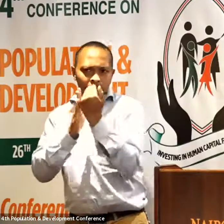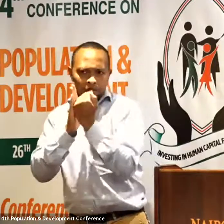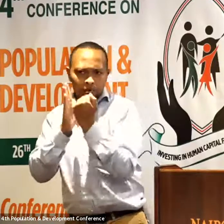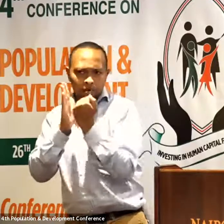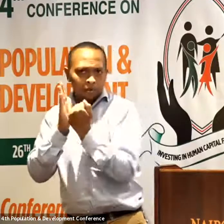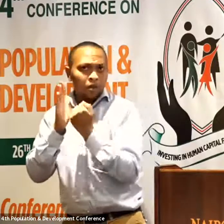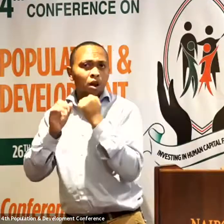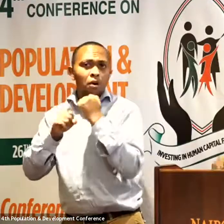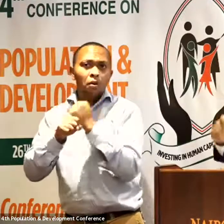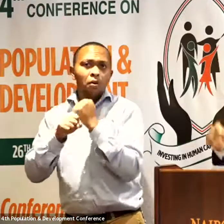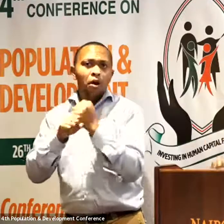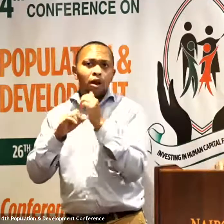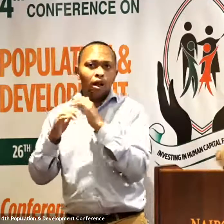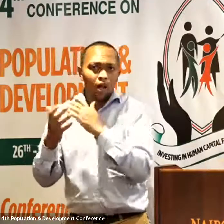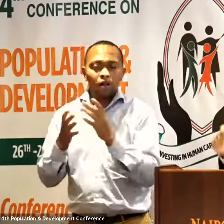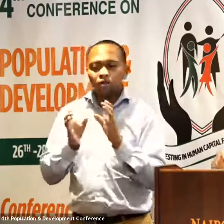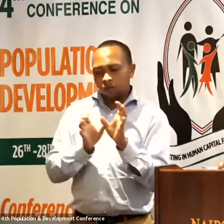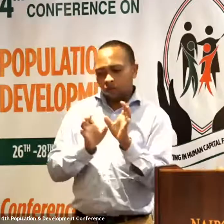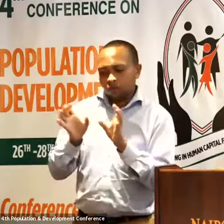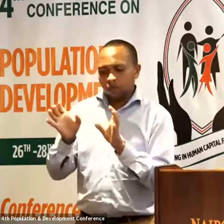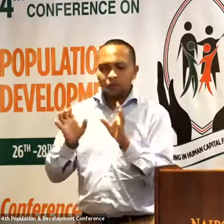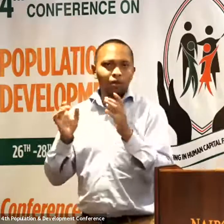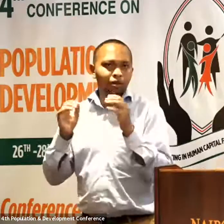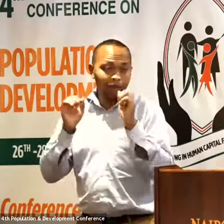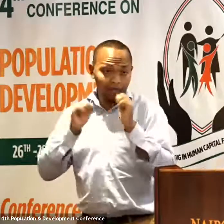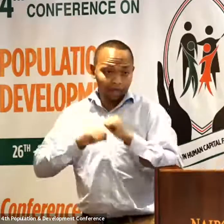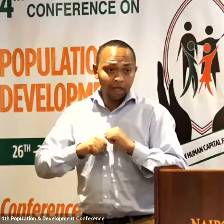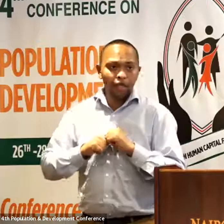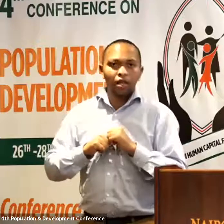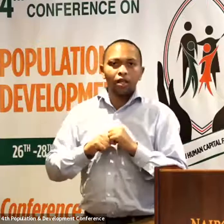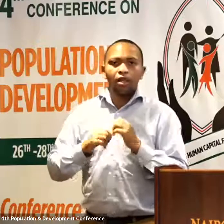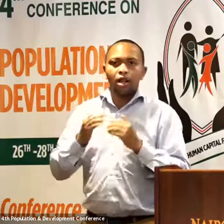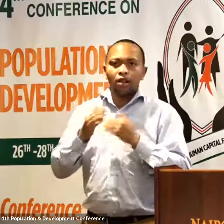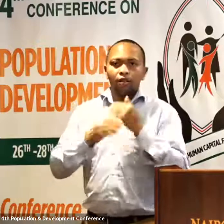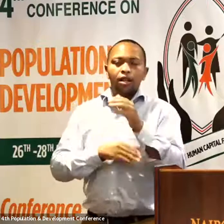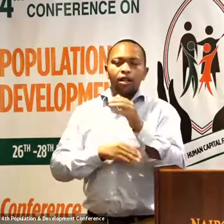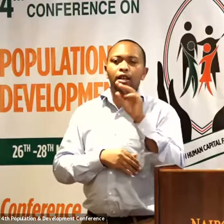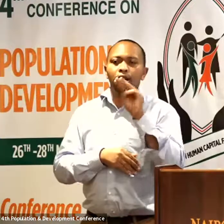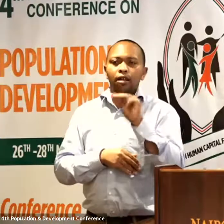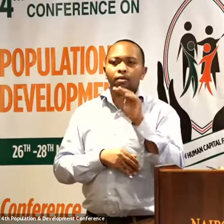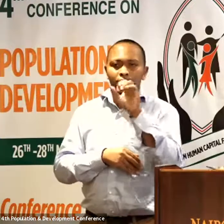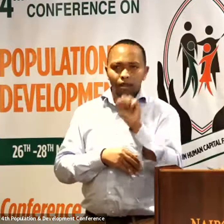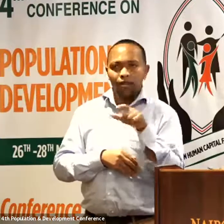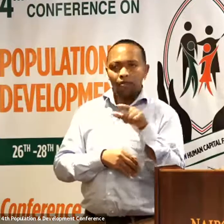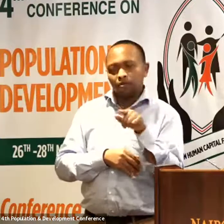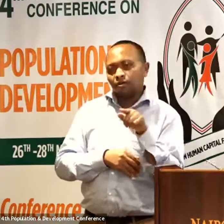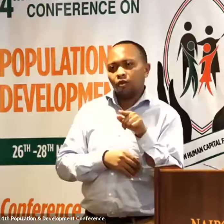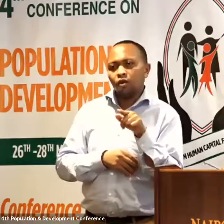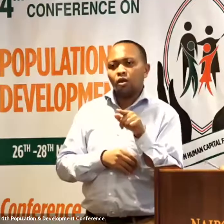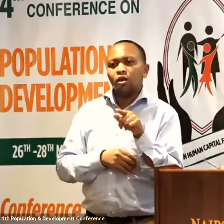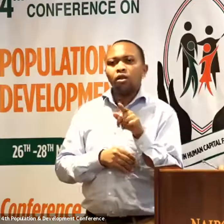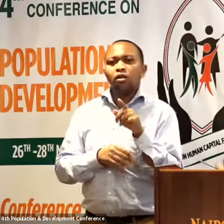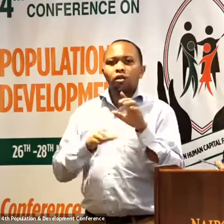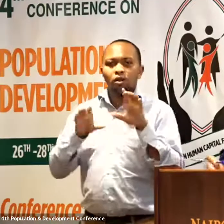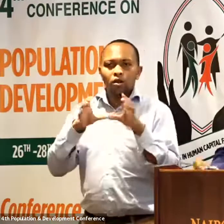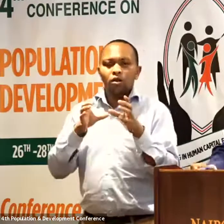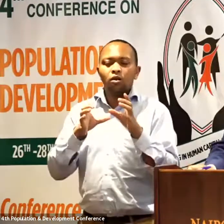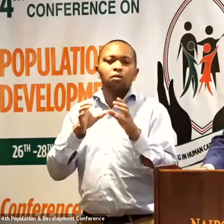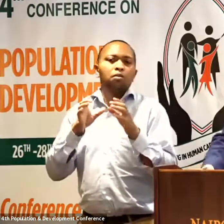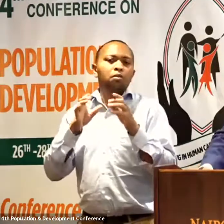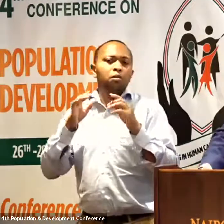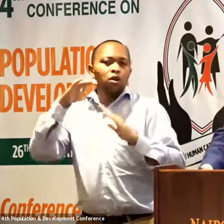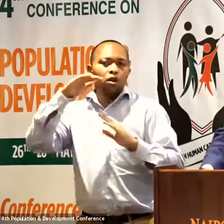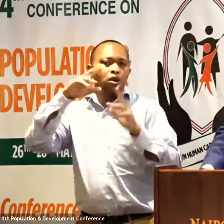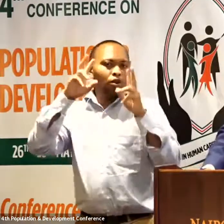on how we will be going to have the groups. But directly we'll go to our groups after the MC remarks. And the groups tomorrow will be on issues